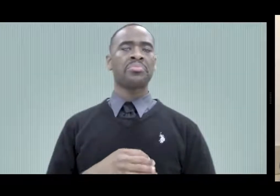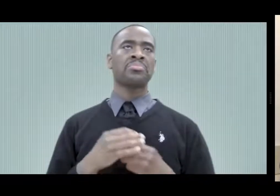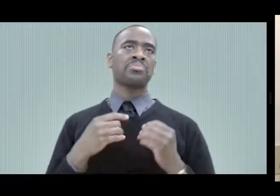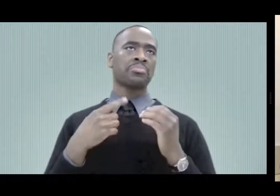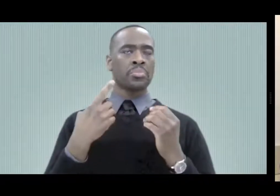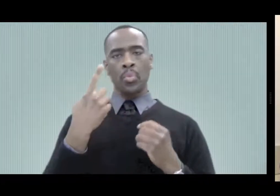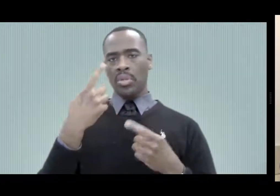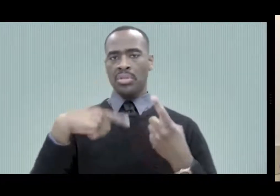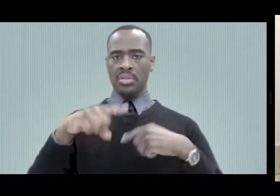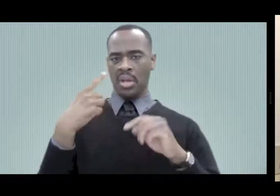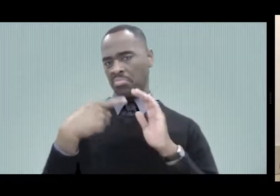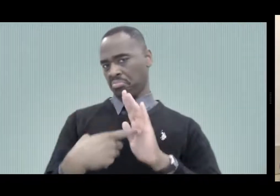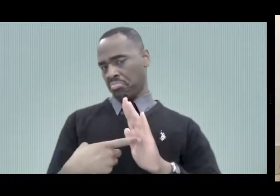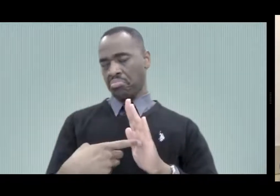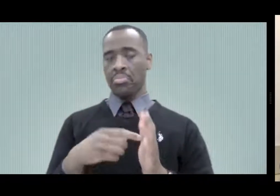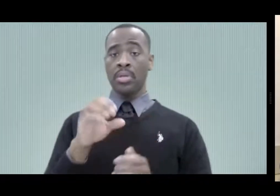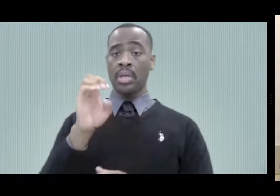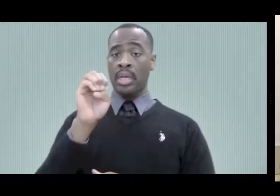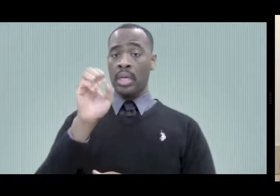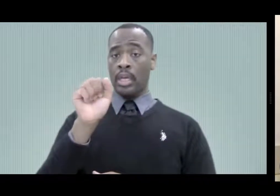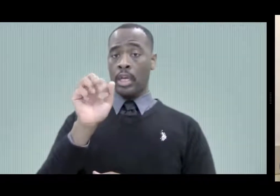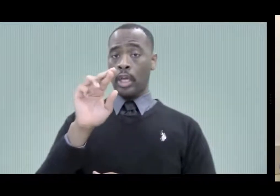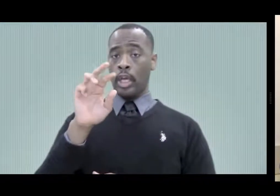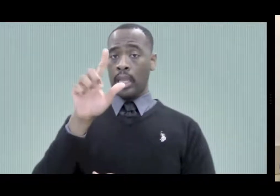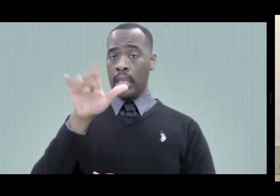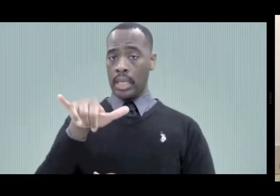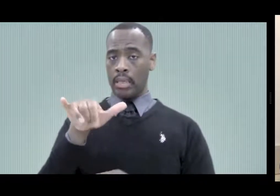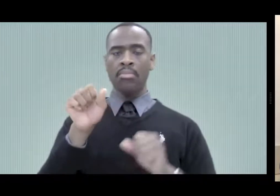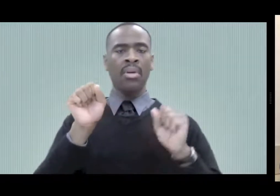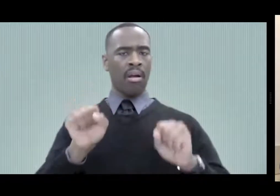ASL, for example, has many variations.